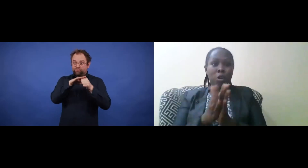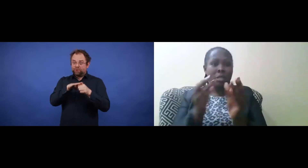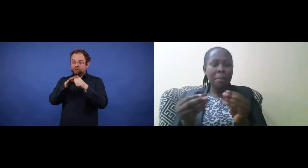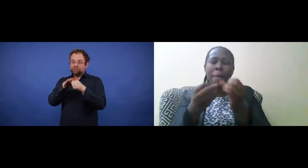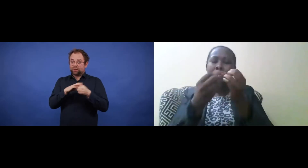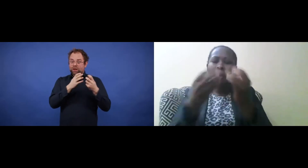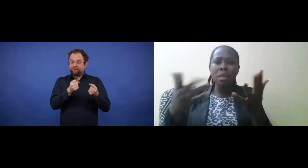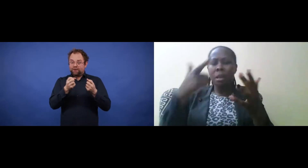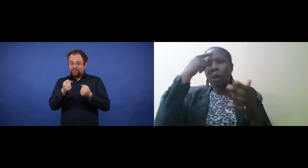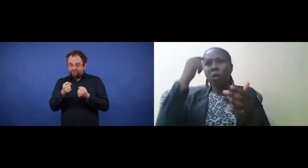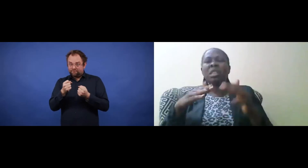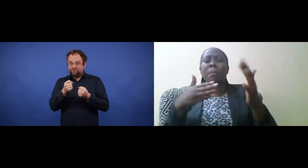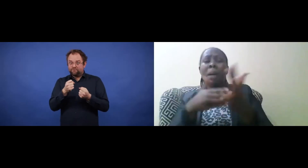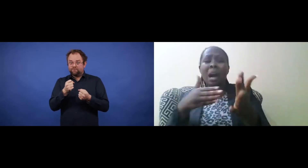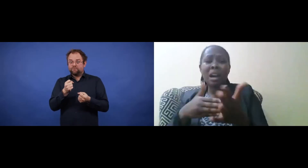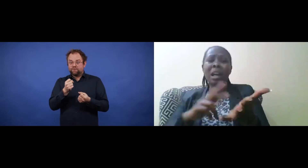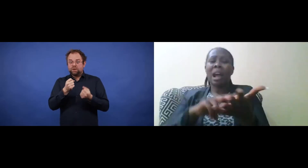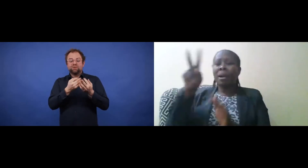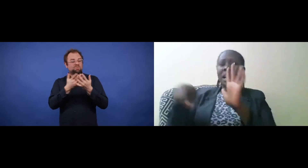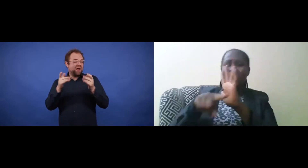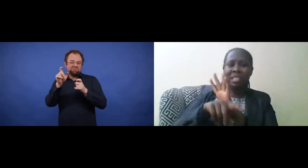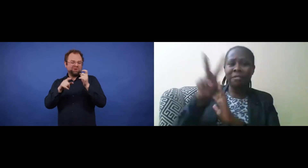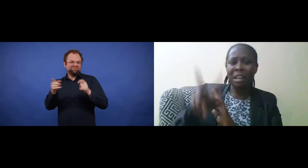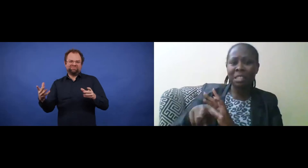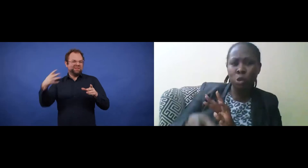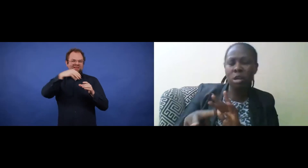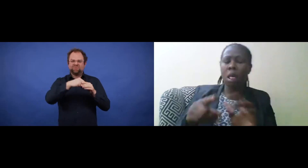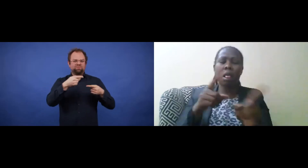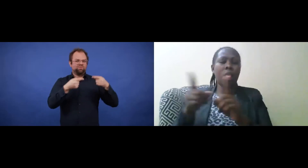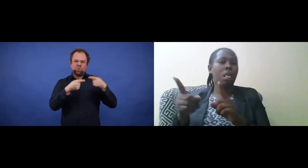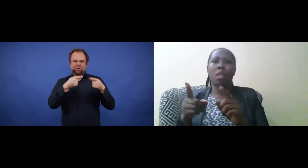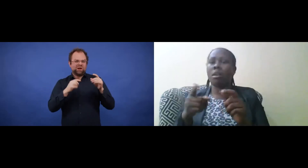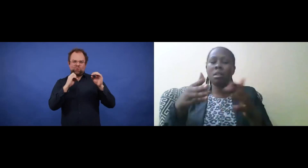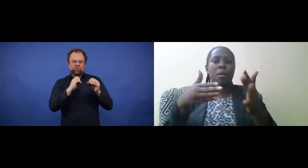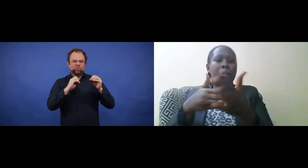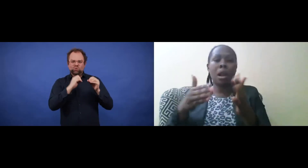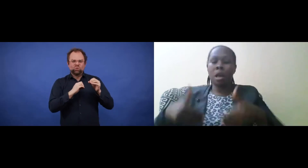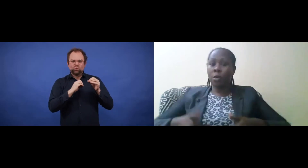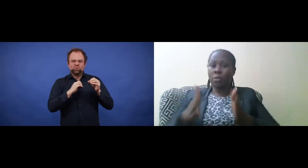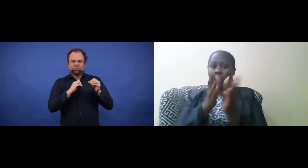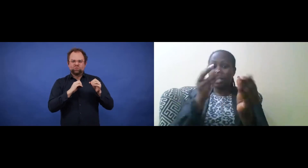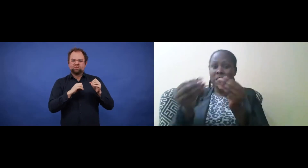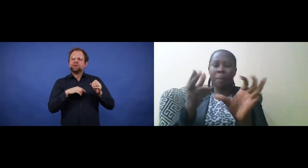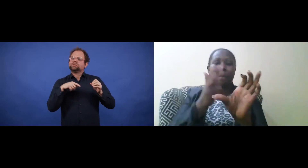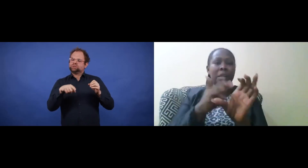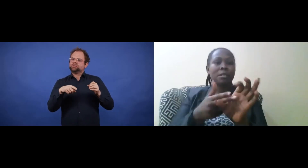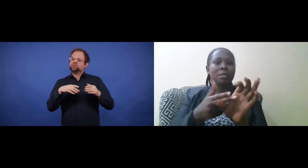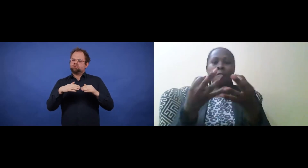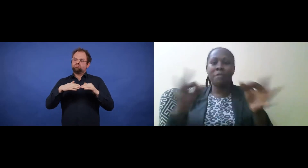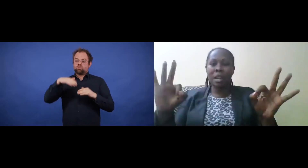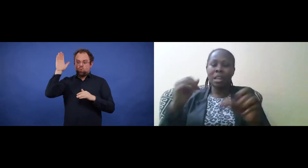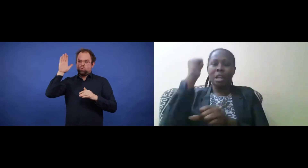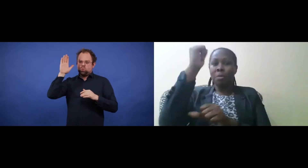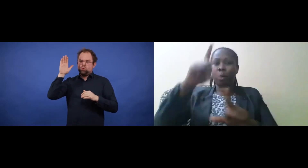Actually, this is a major challenge for most of us. We face the negative attitude, we have barriers